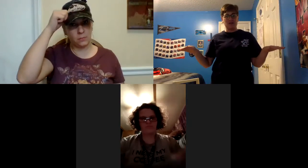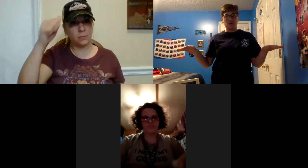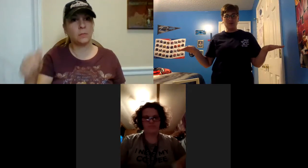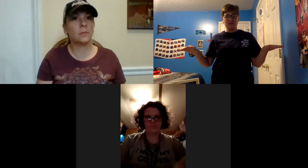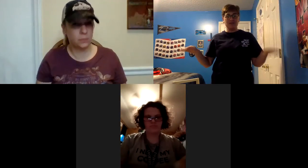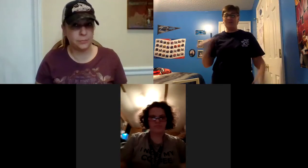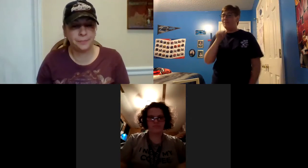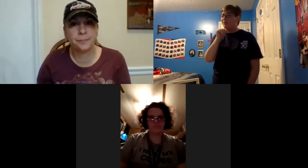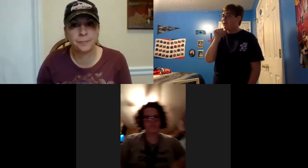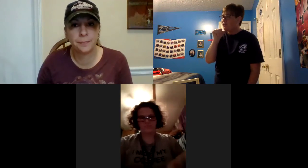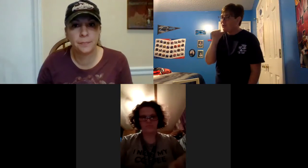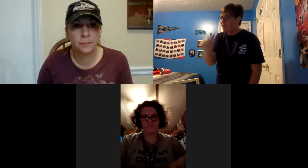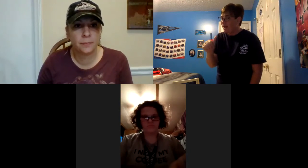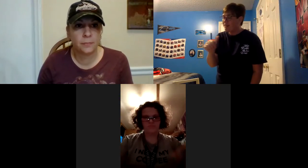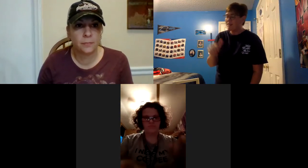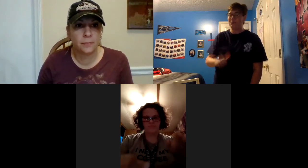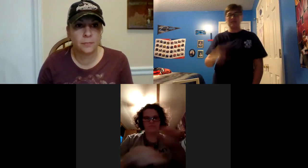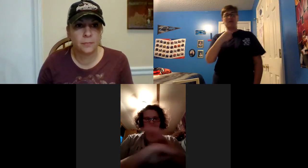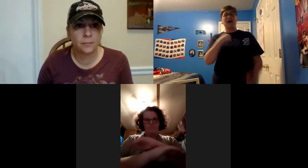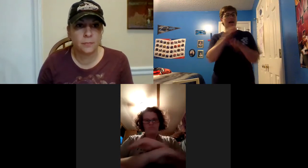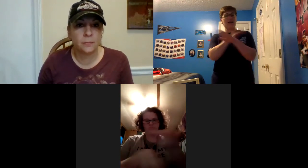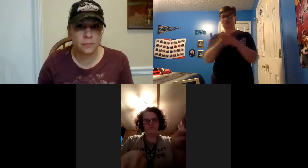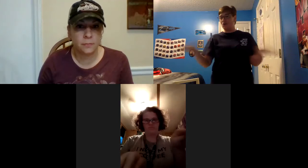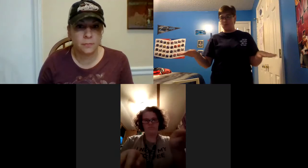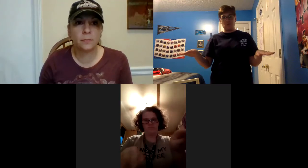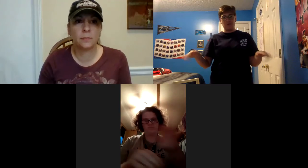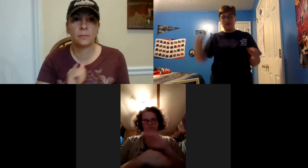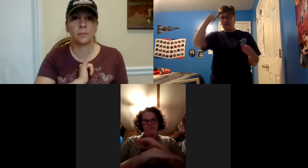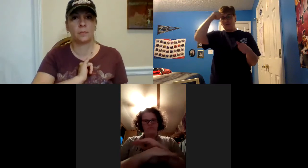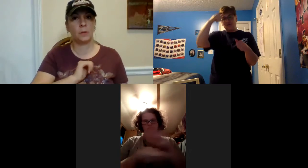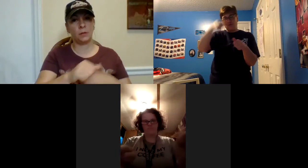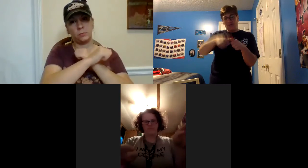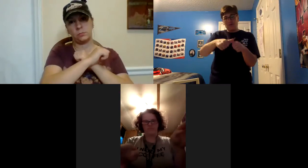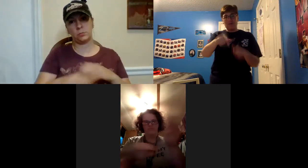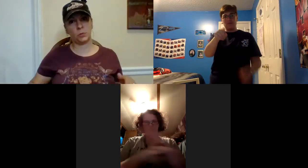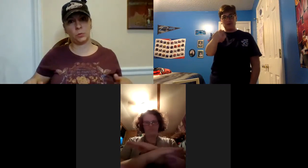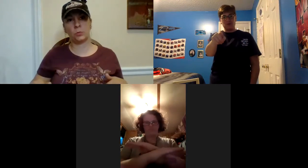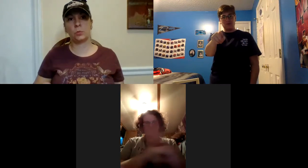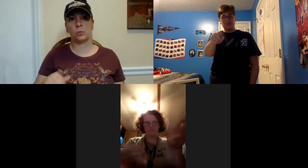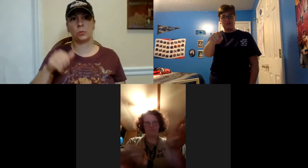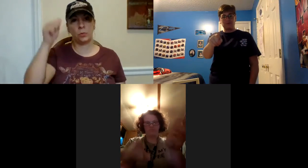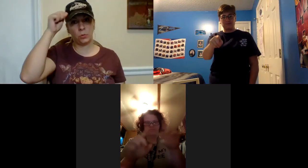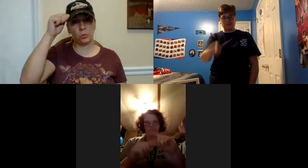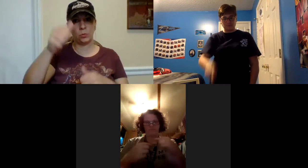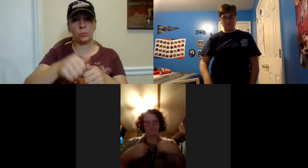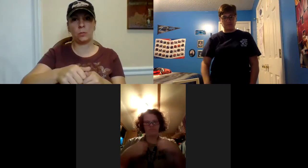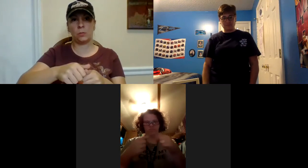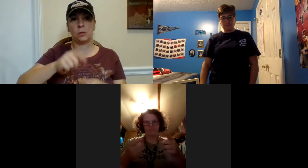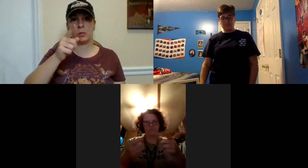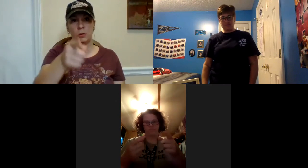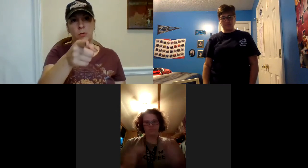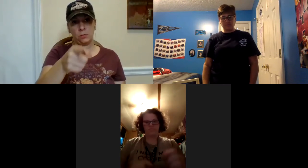I don't, but you can do not. Either one. So I don't remember you.